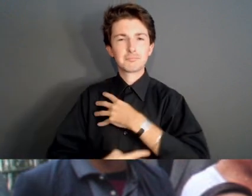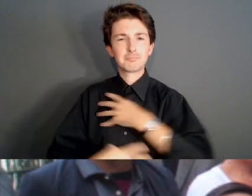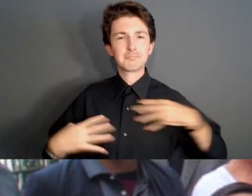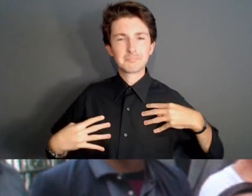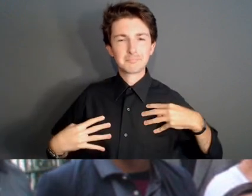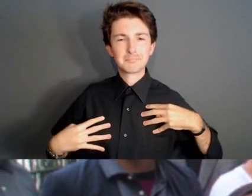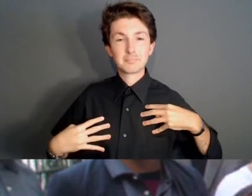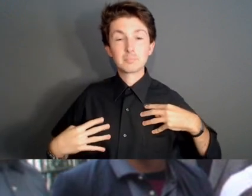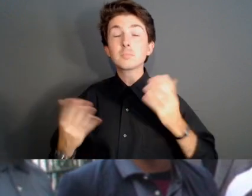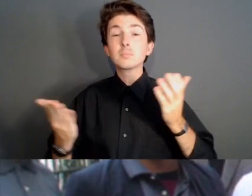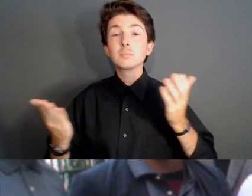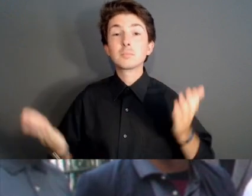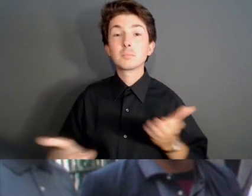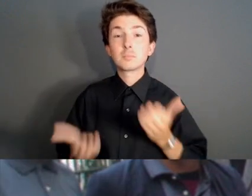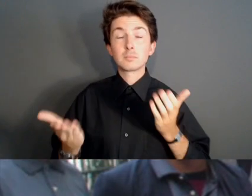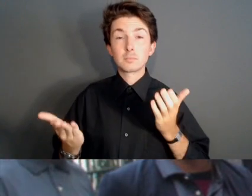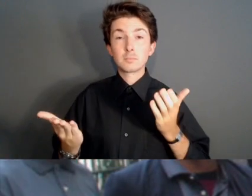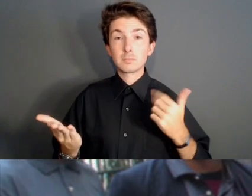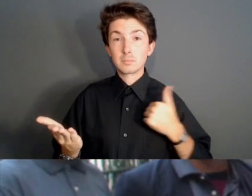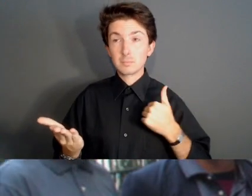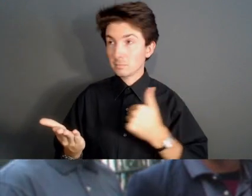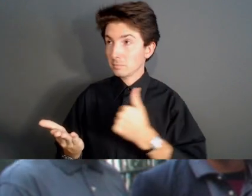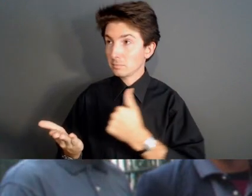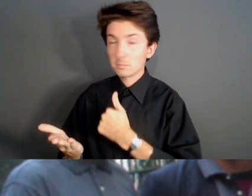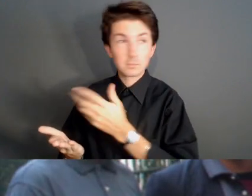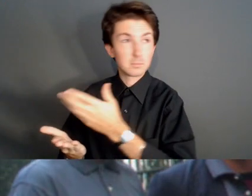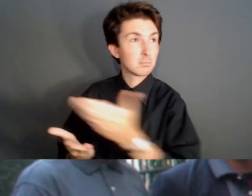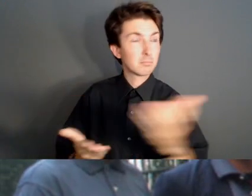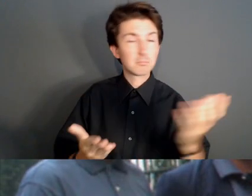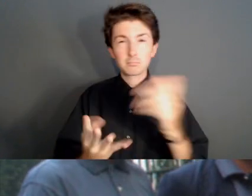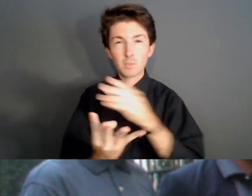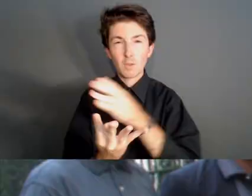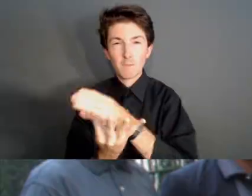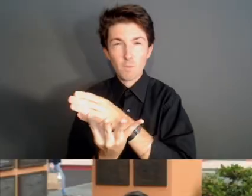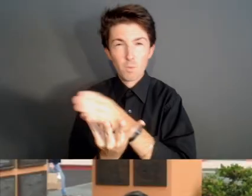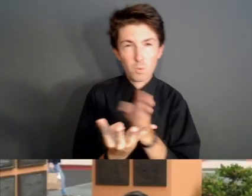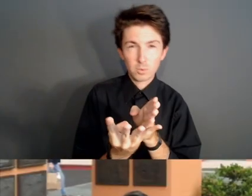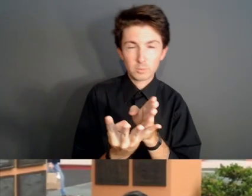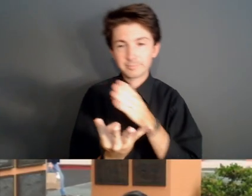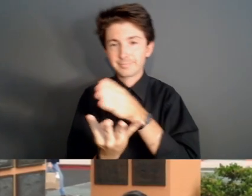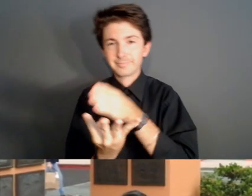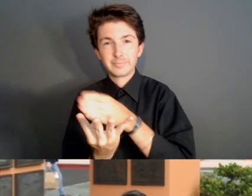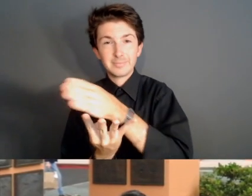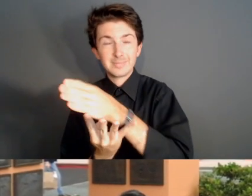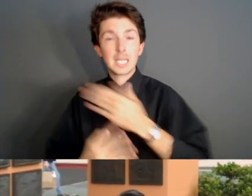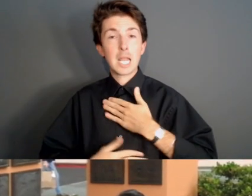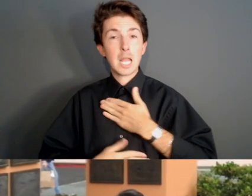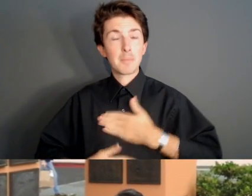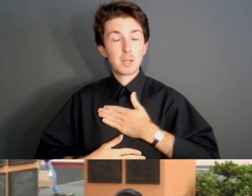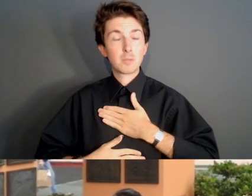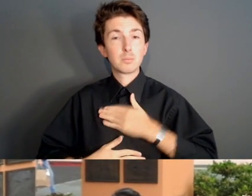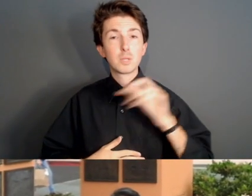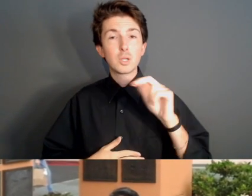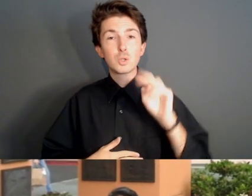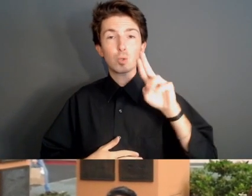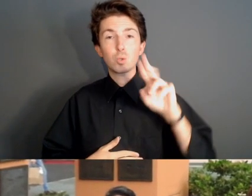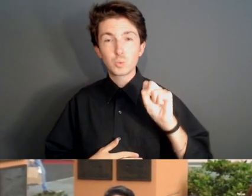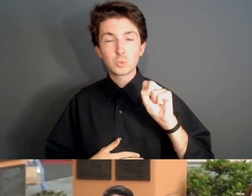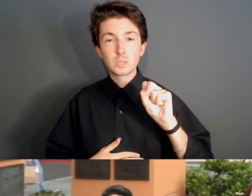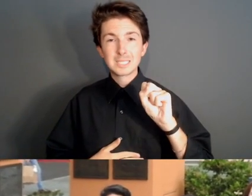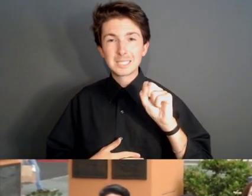we advance our work through 4 core programmatic areas: entertainment and news media,